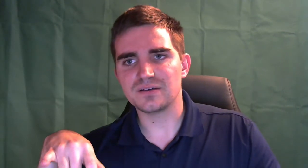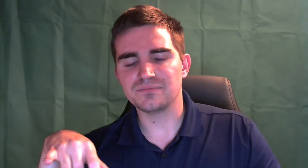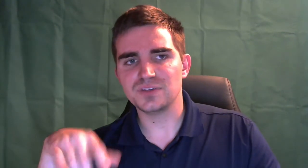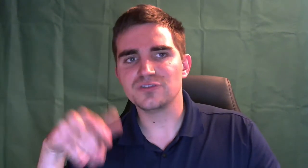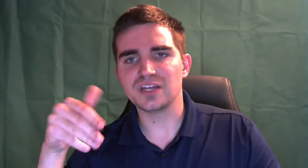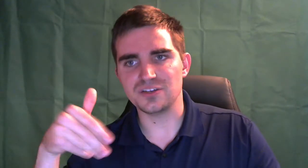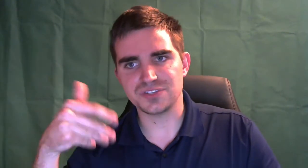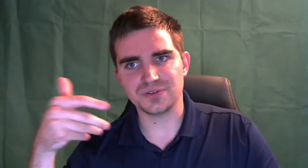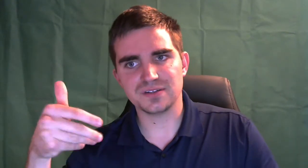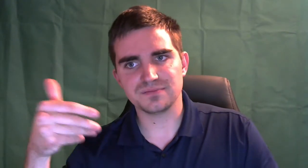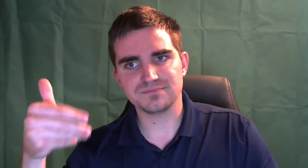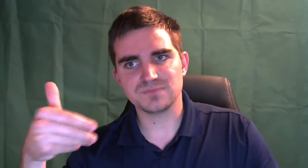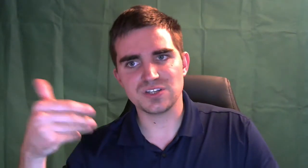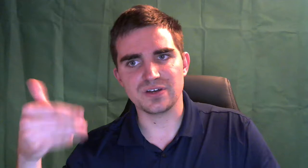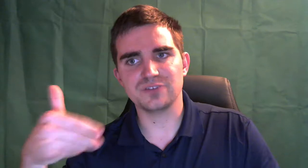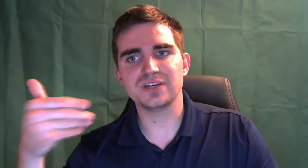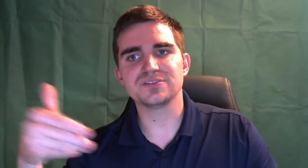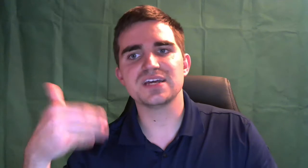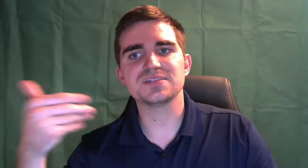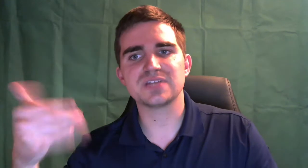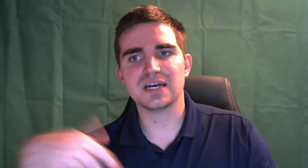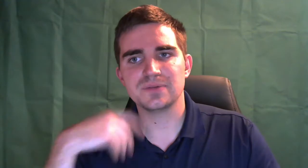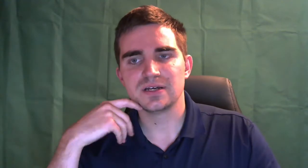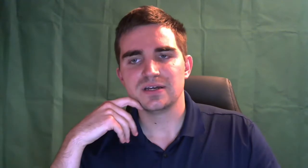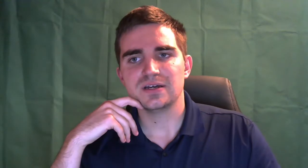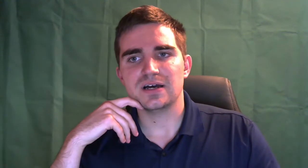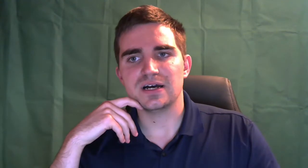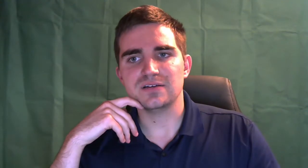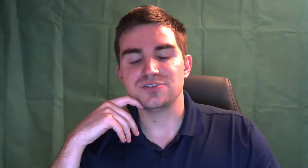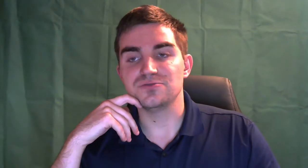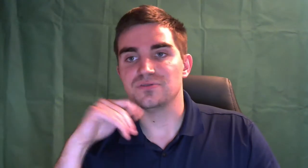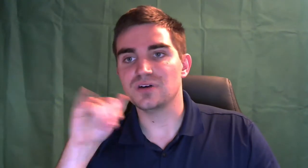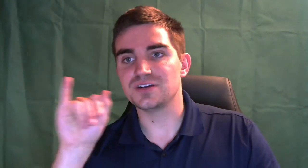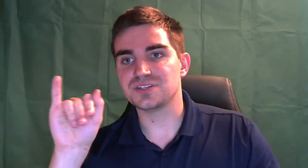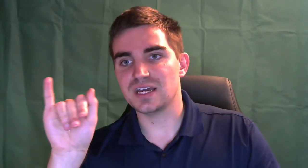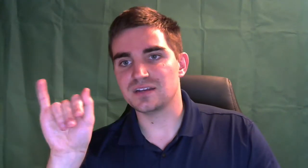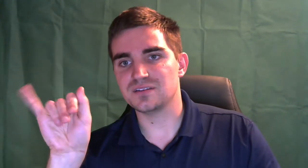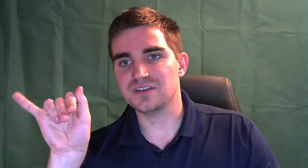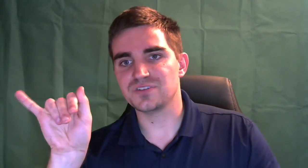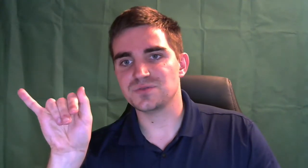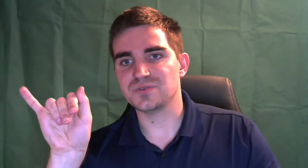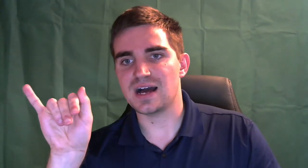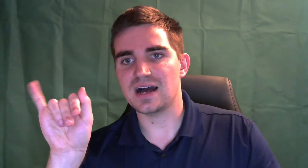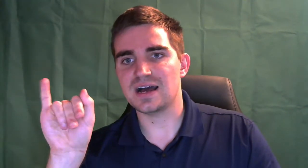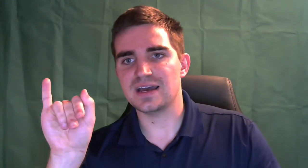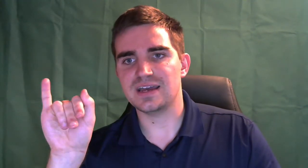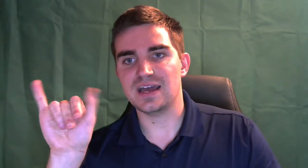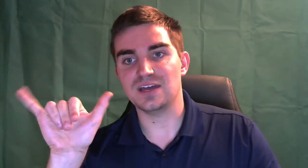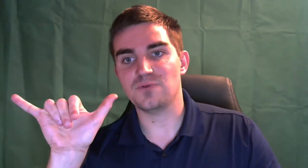you'll get used to it. So it'll take some time to understand the difference between I and